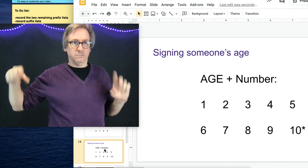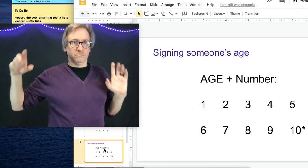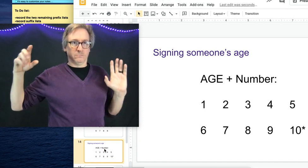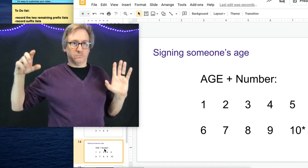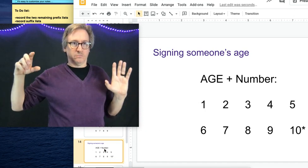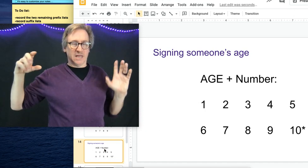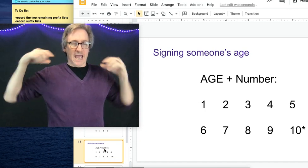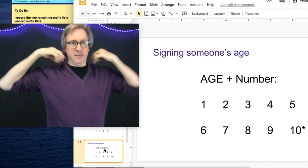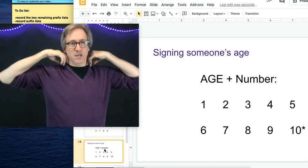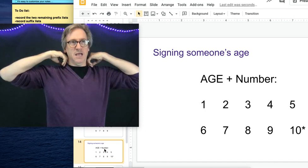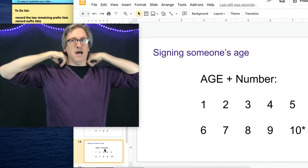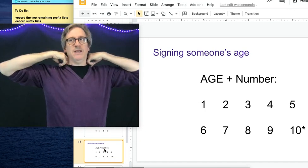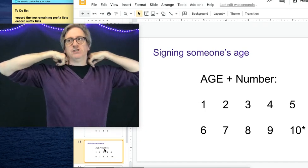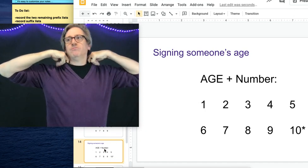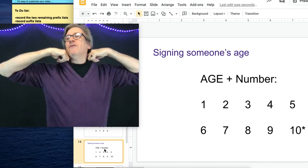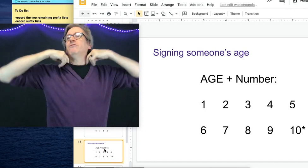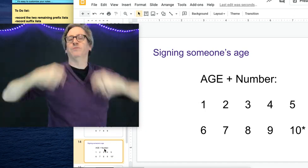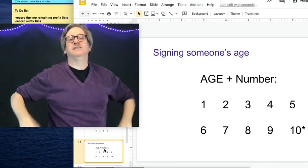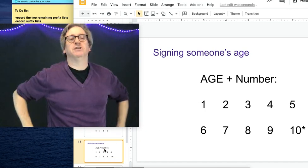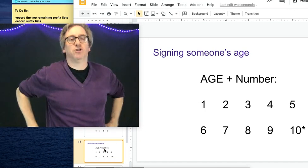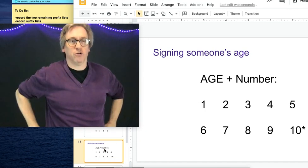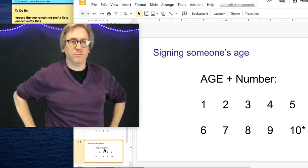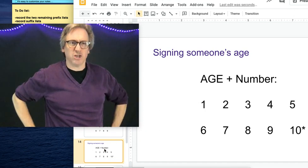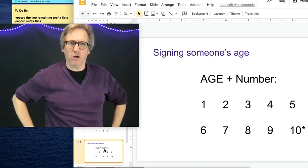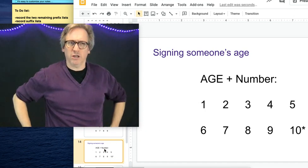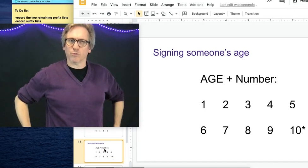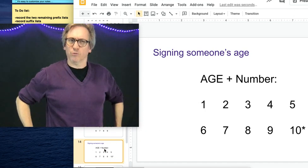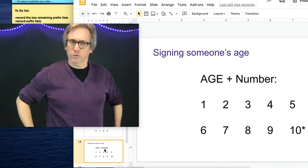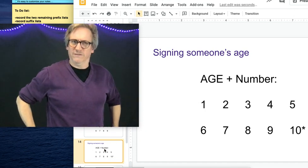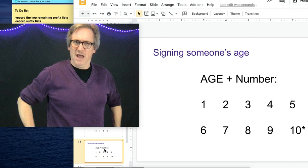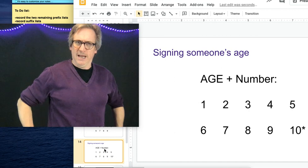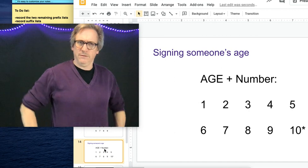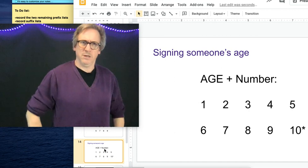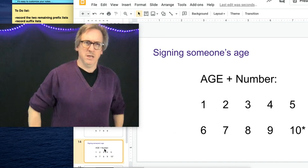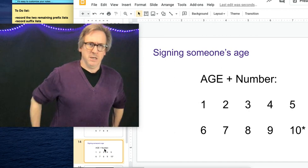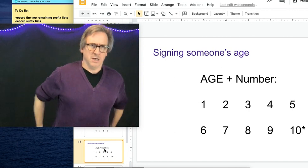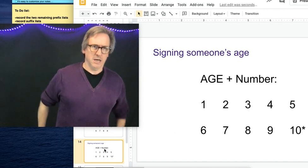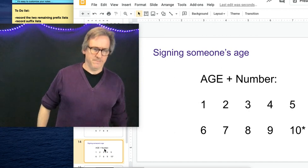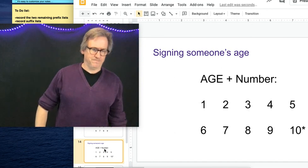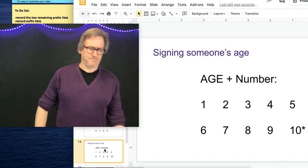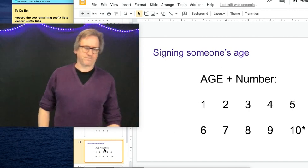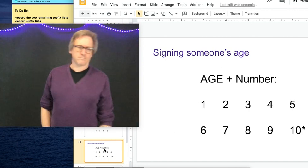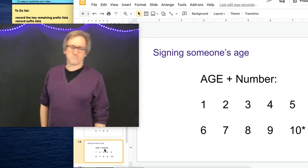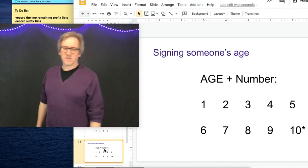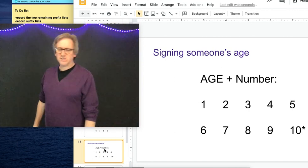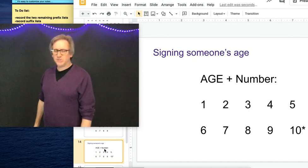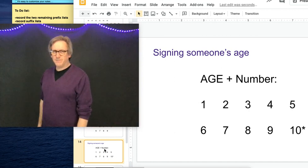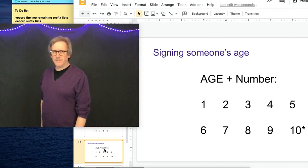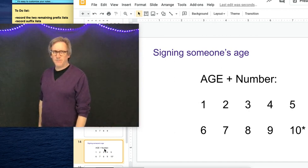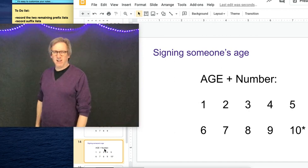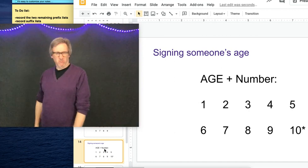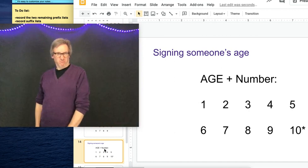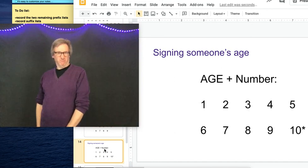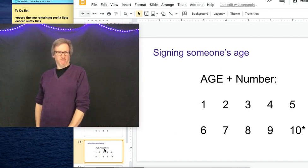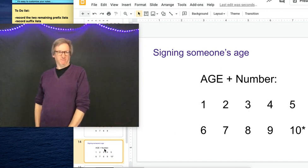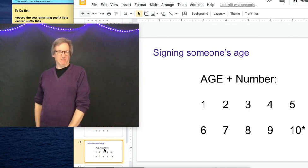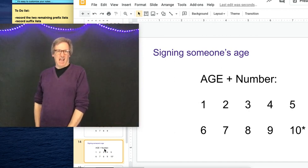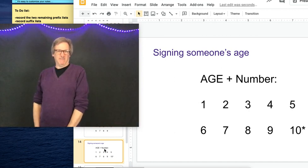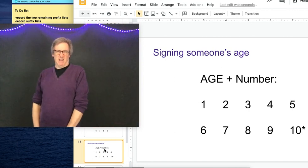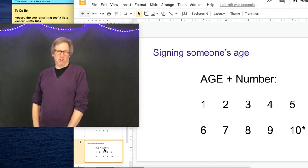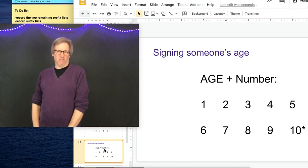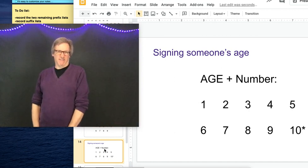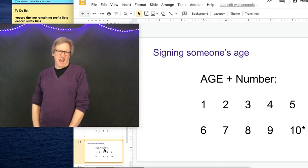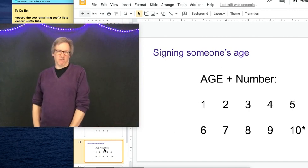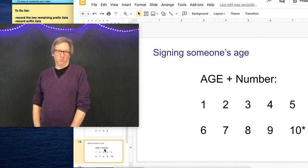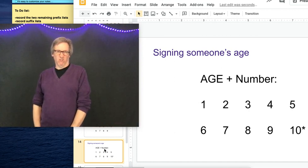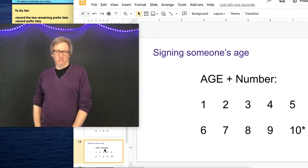9. And it's a rather recent term to call it the rule of 9. So some people may go, I've